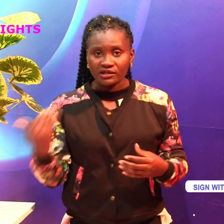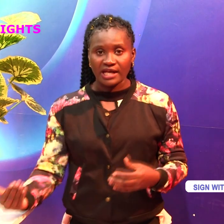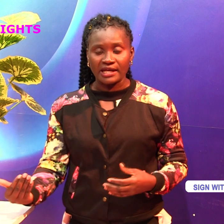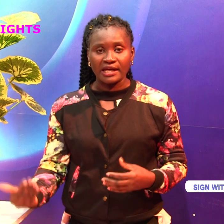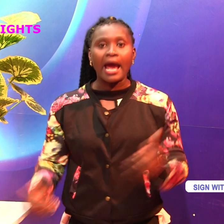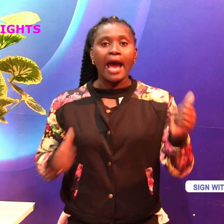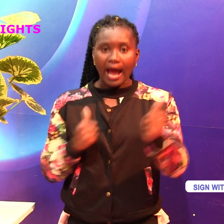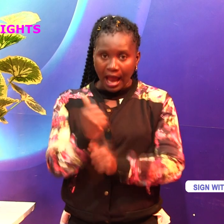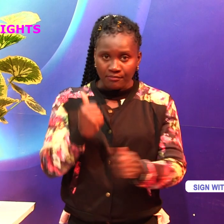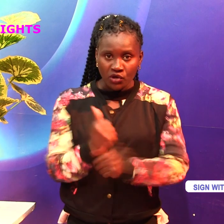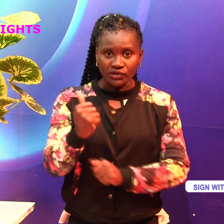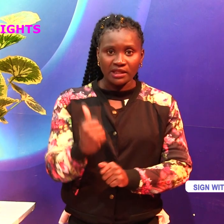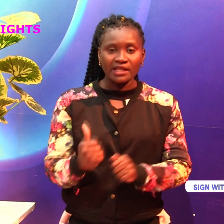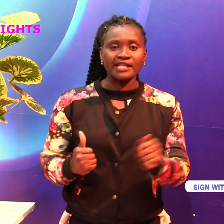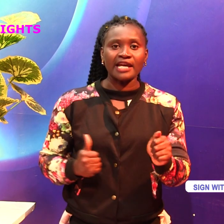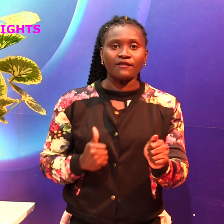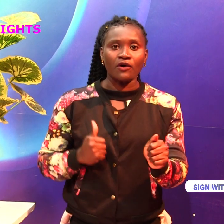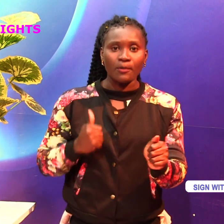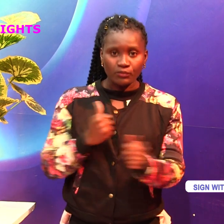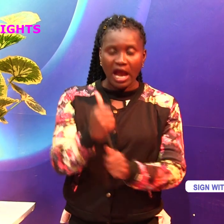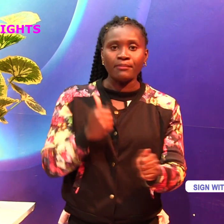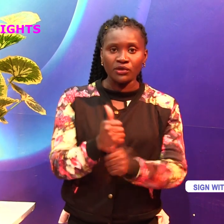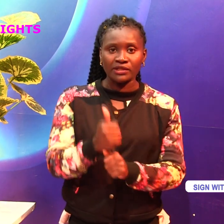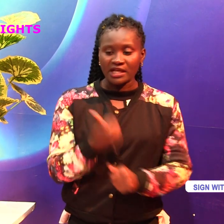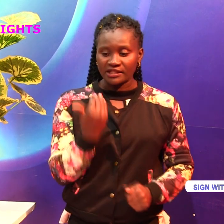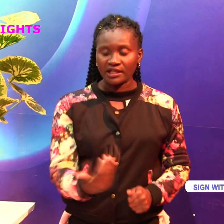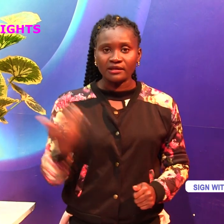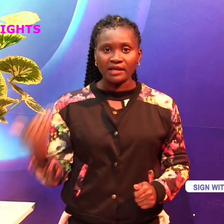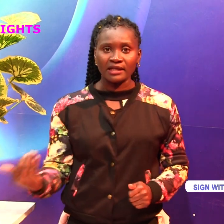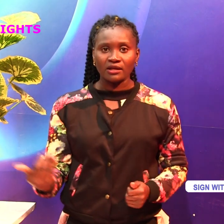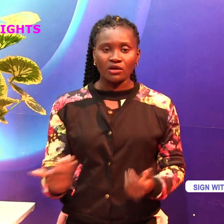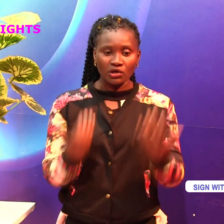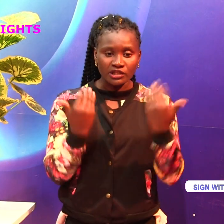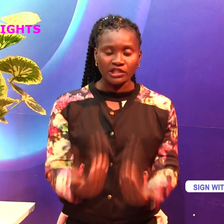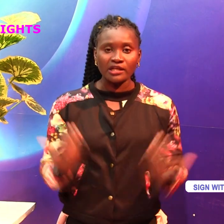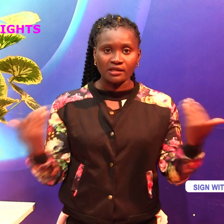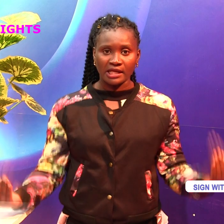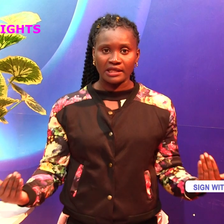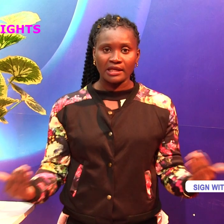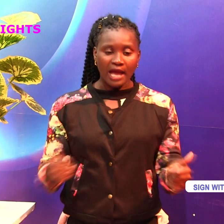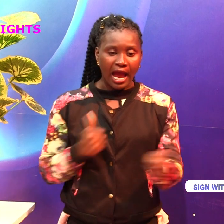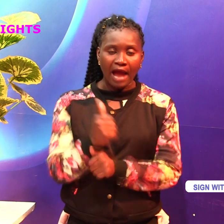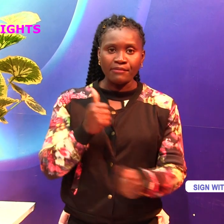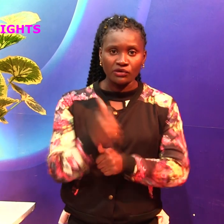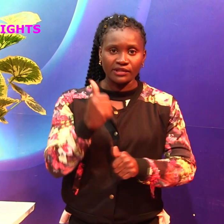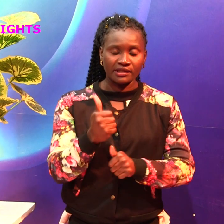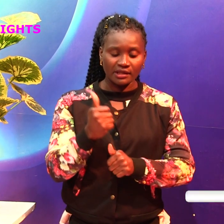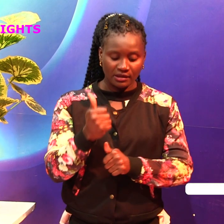children abuse. This is a sign for abuse. Children or children abuse.